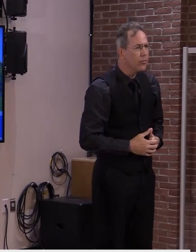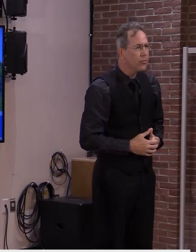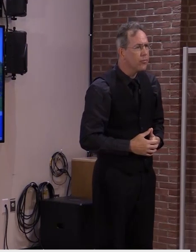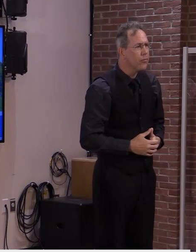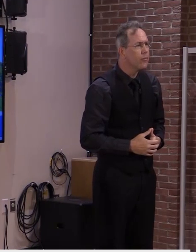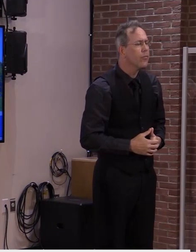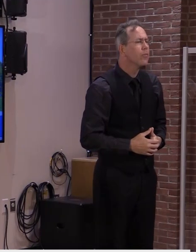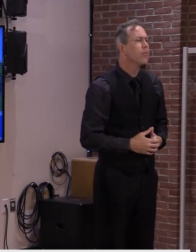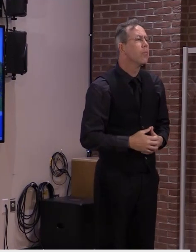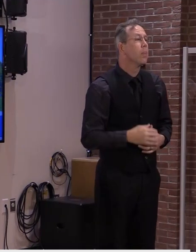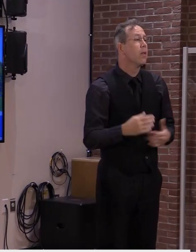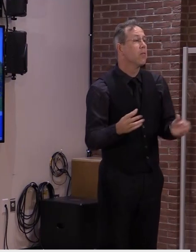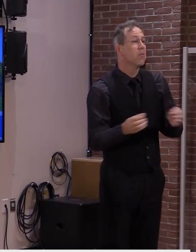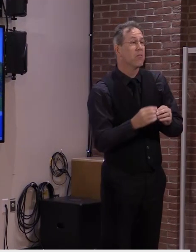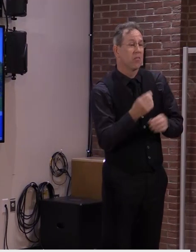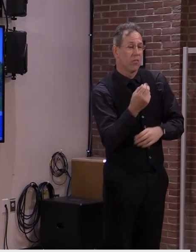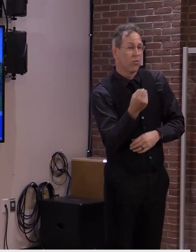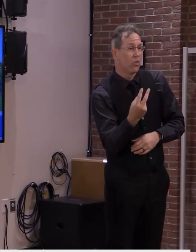be online at